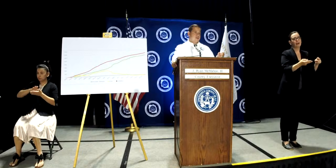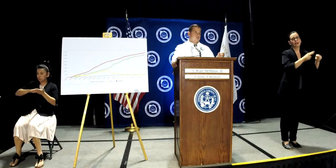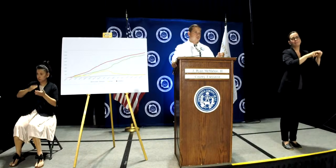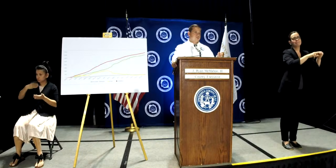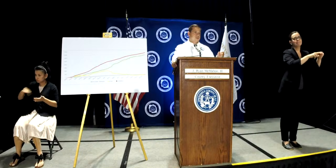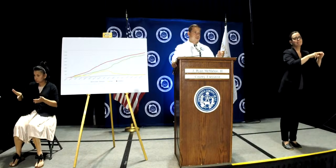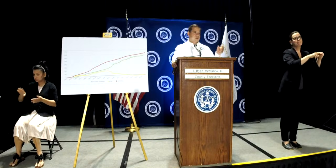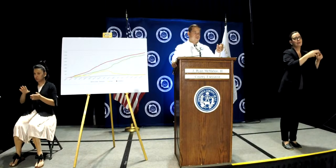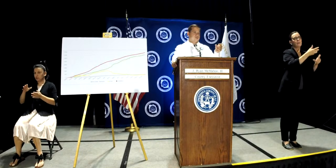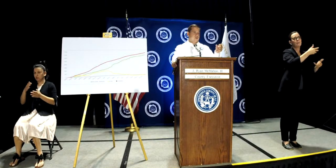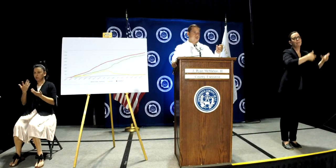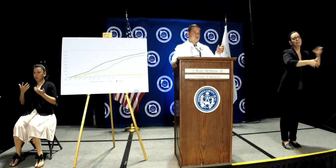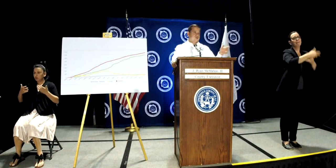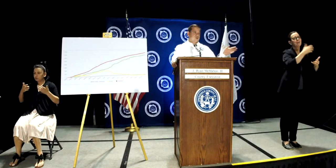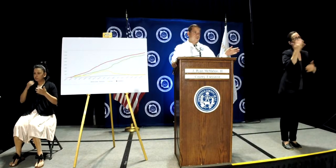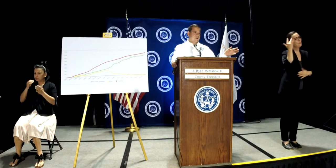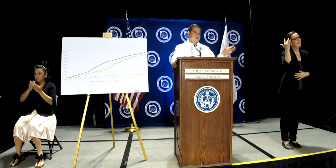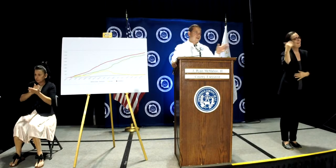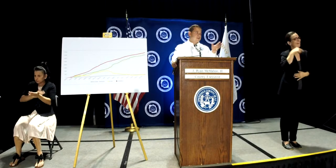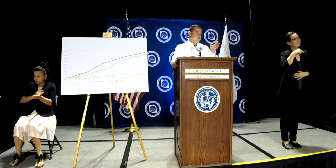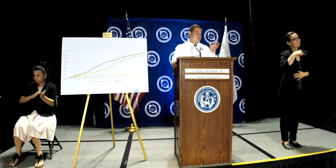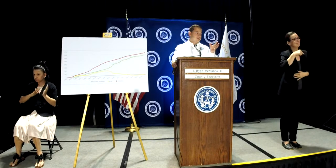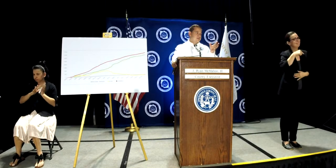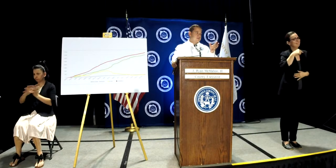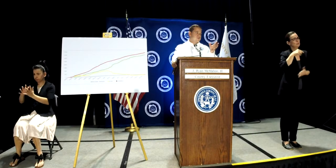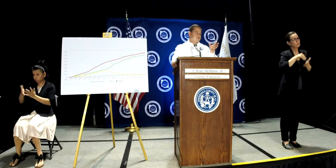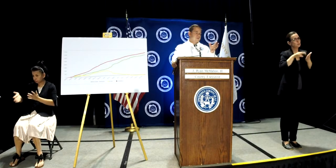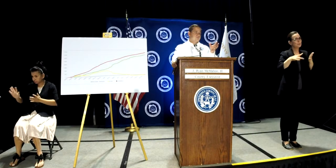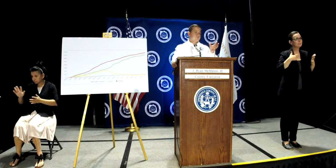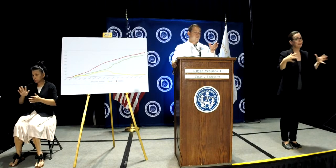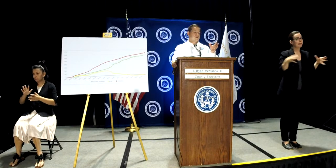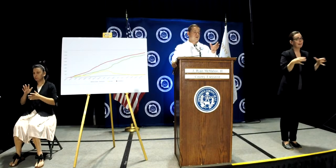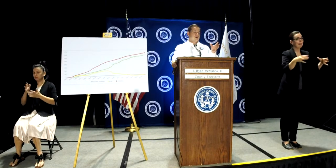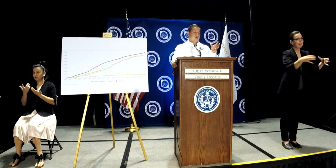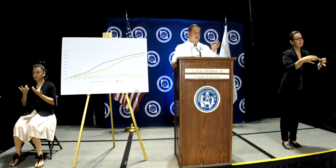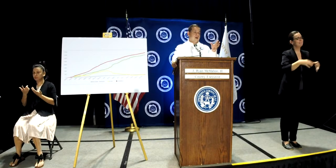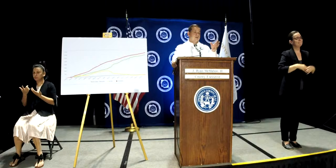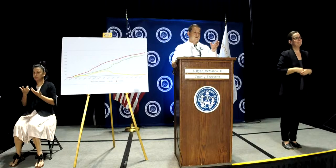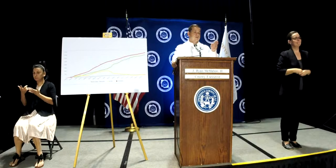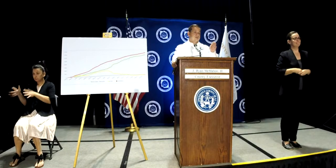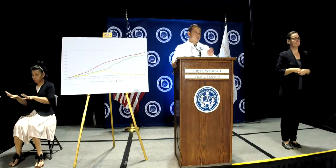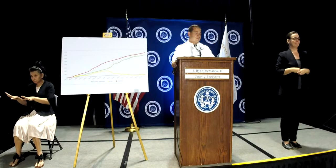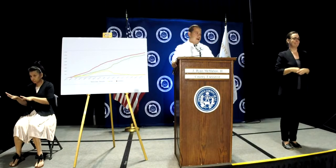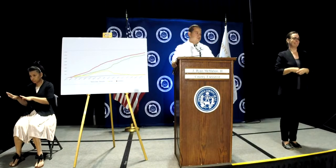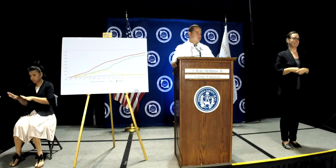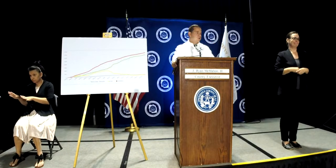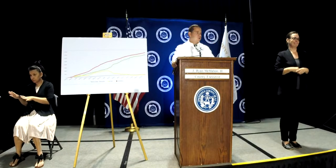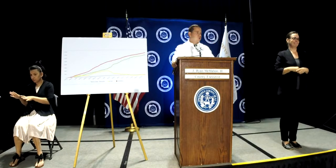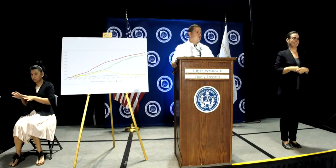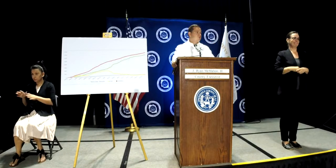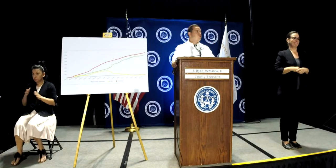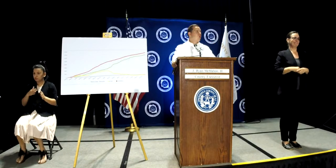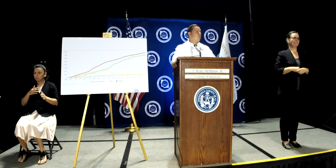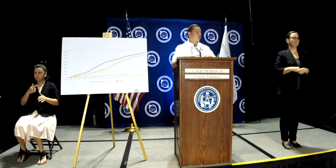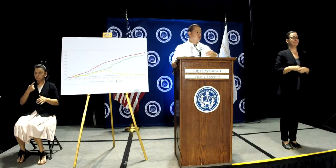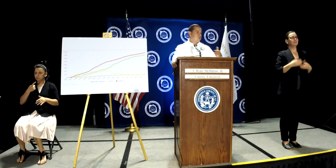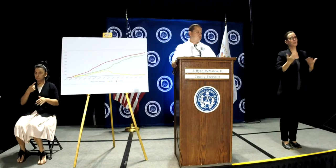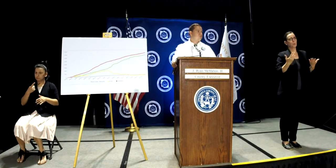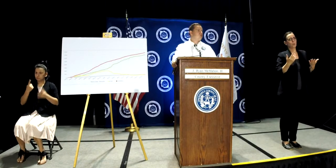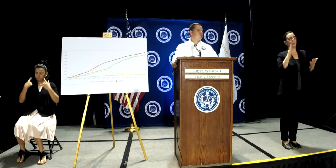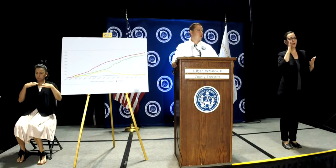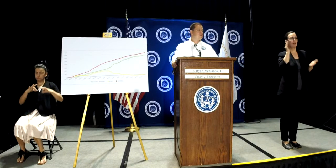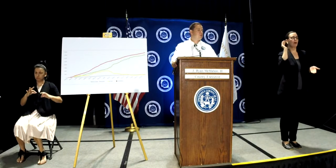in the past, what we've seen is you have these clusters, you have about 10 days worth of cases from it, and then things get back to what your